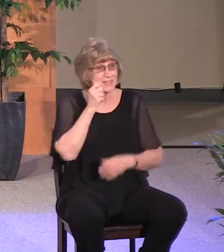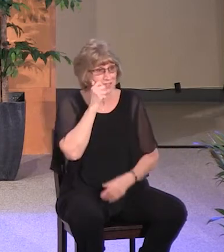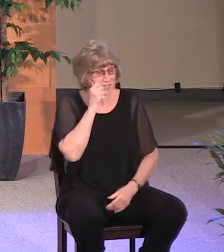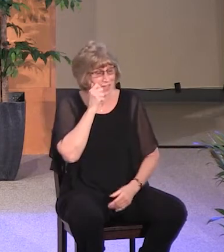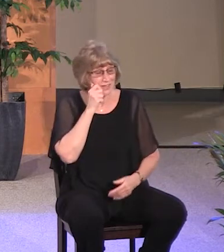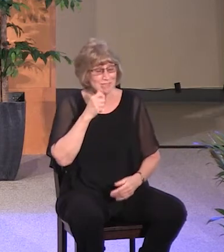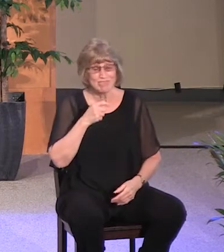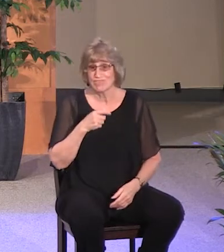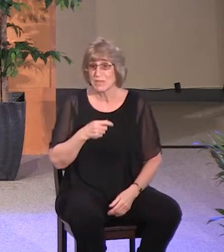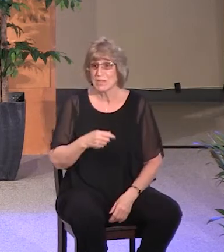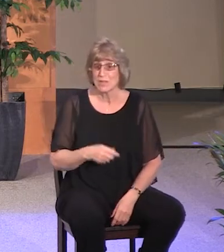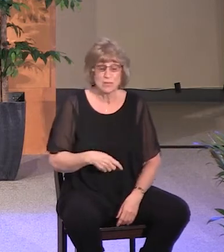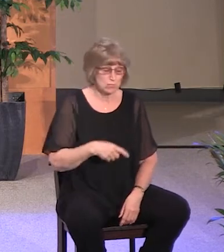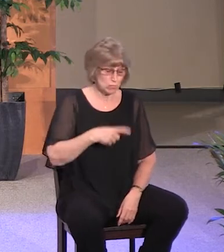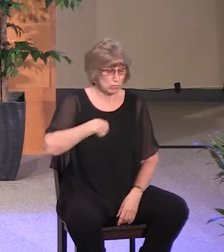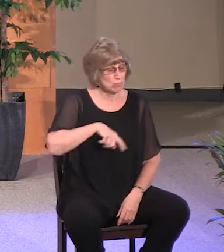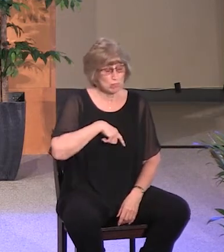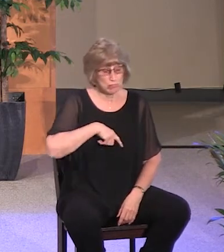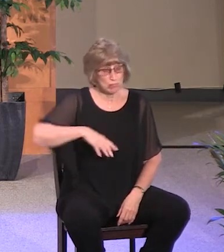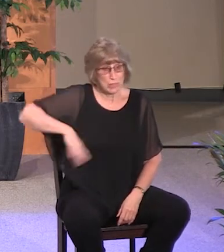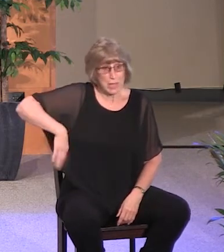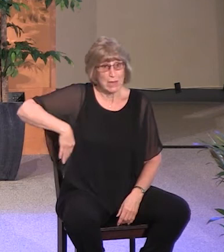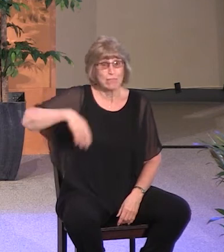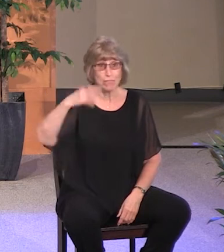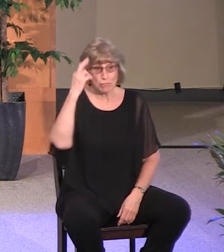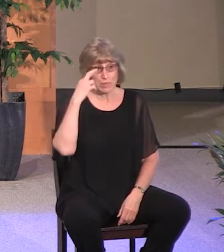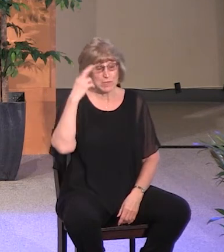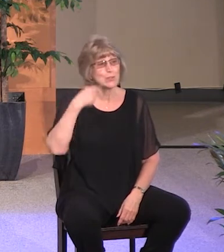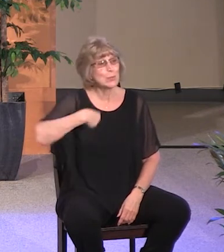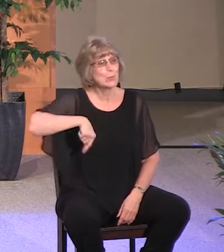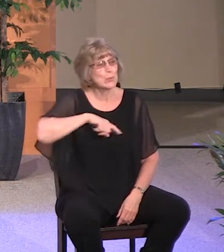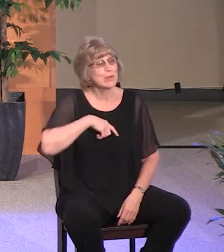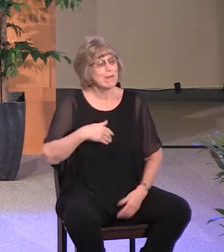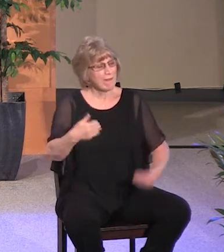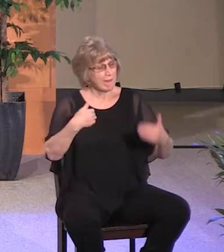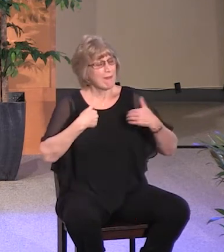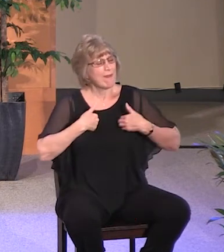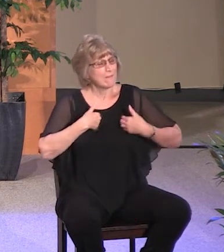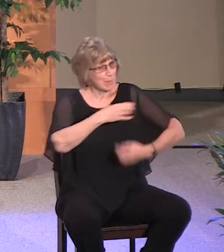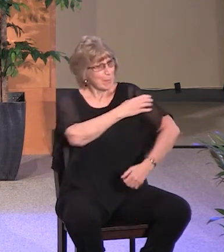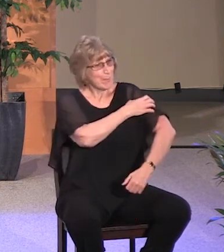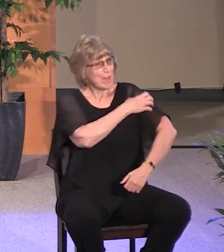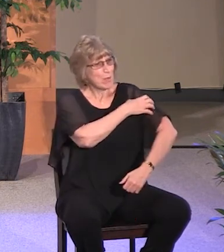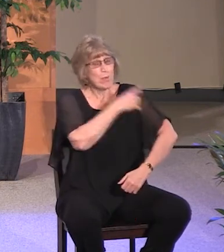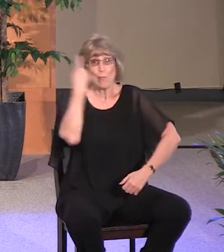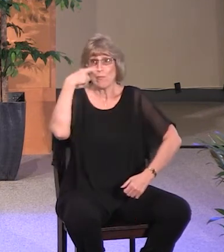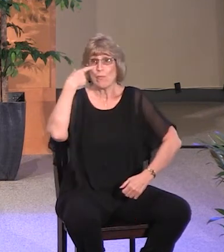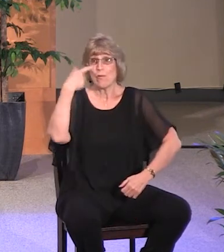not realizing that we have the power to experience heaven now.